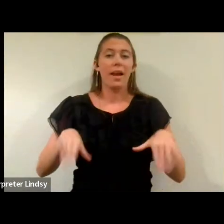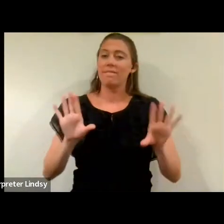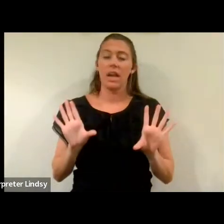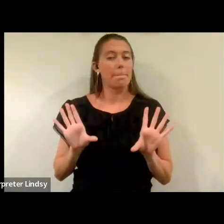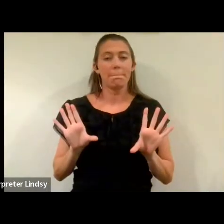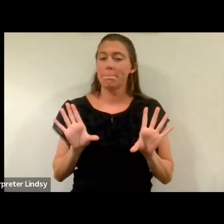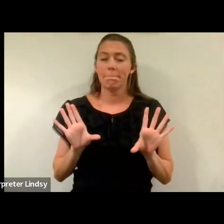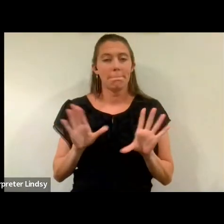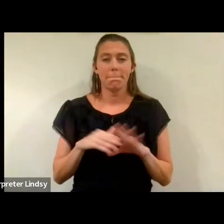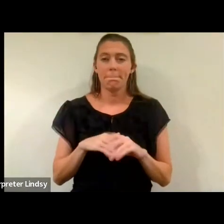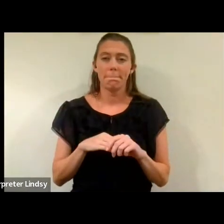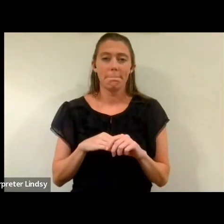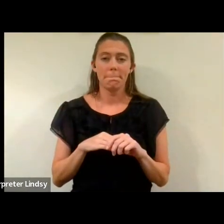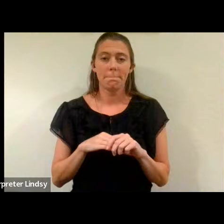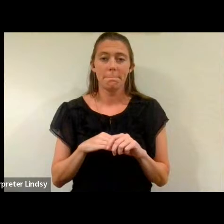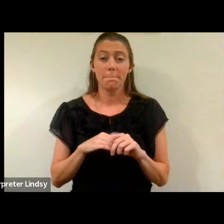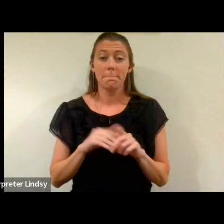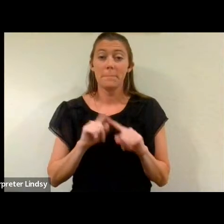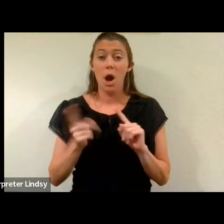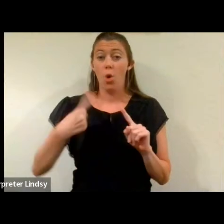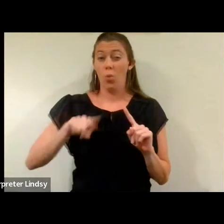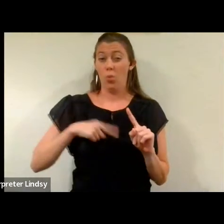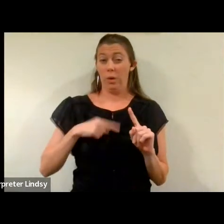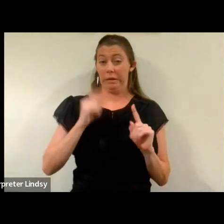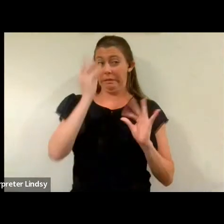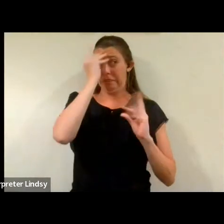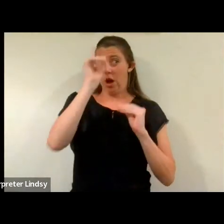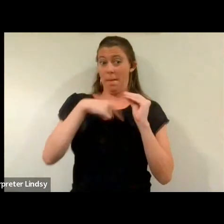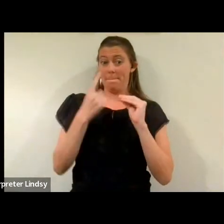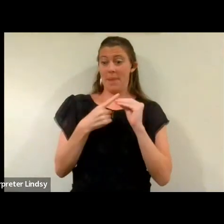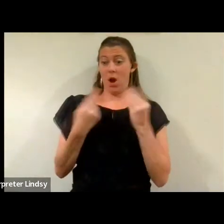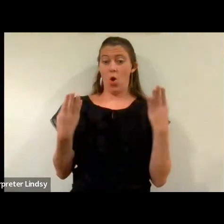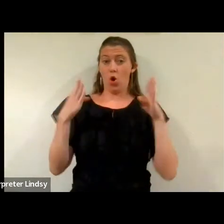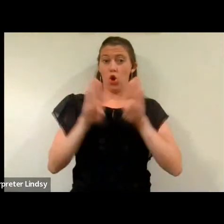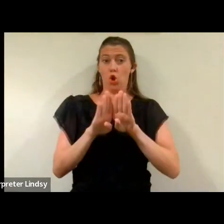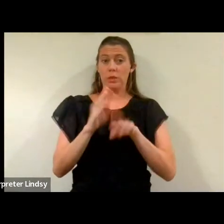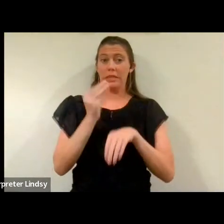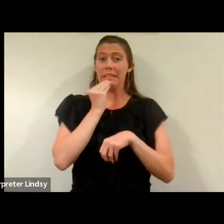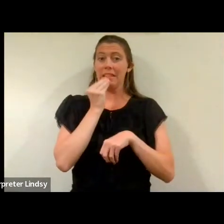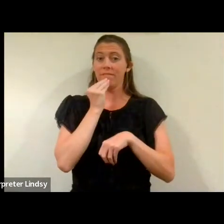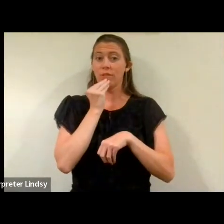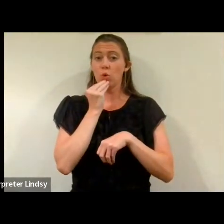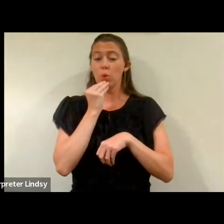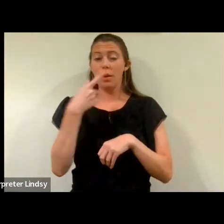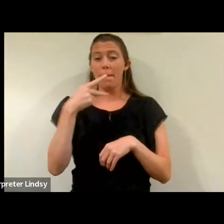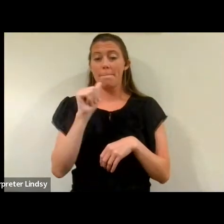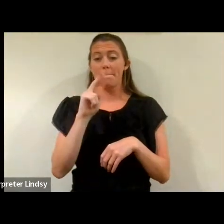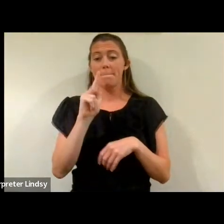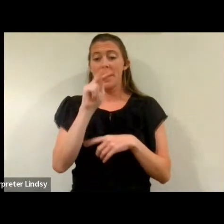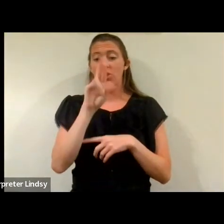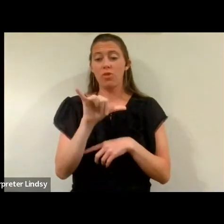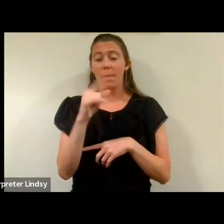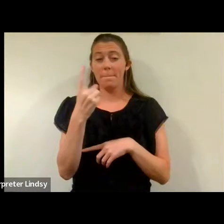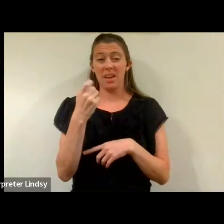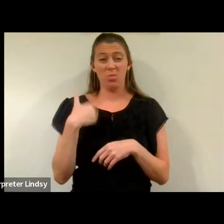But, you know, we almost had to close our food pantry because there's a 12-month gap in funding for emergency food services.